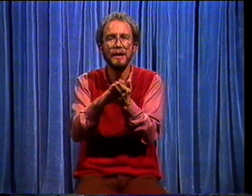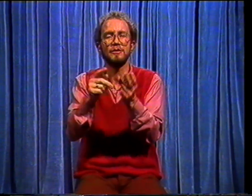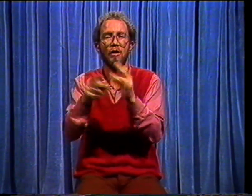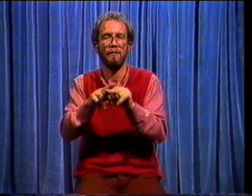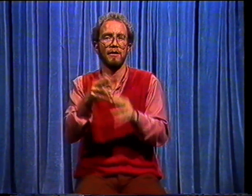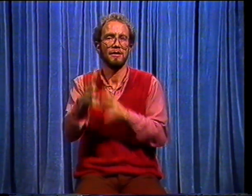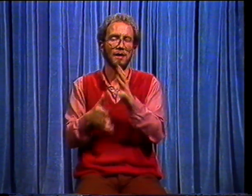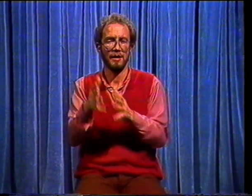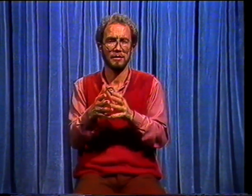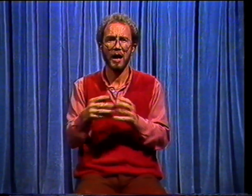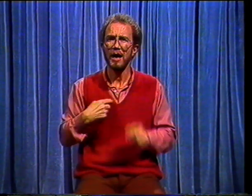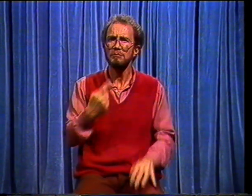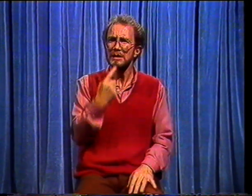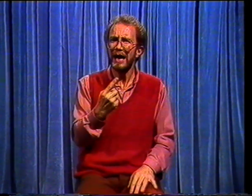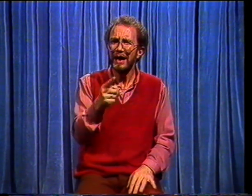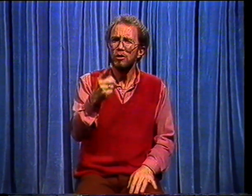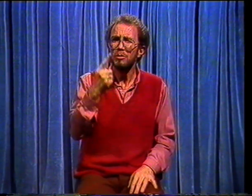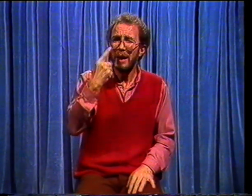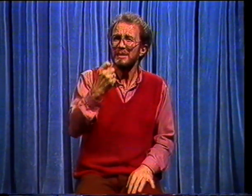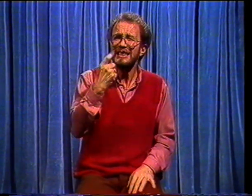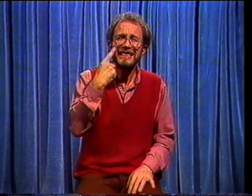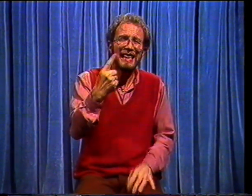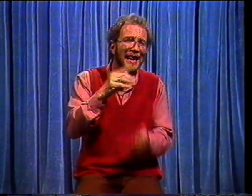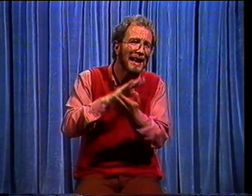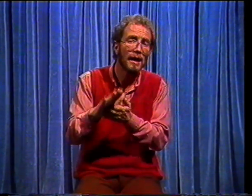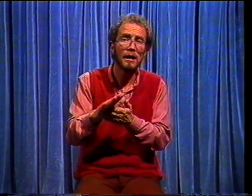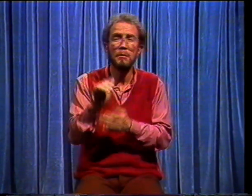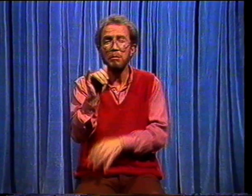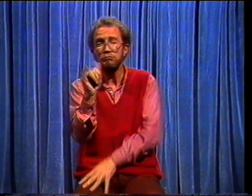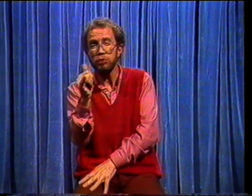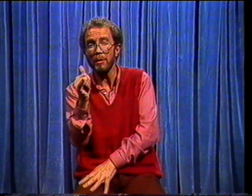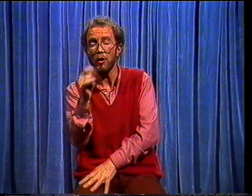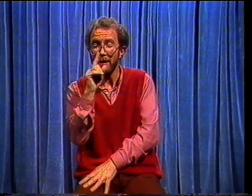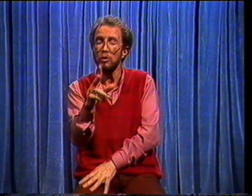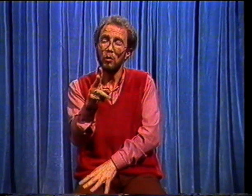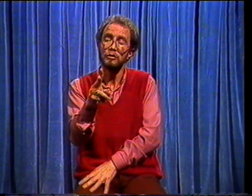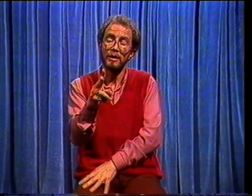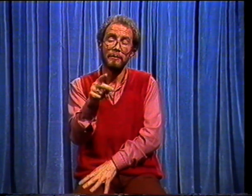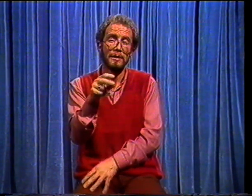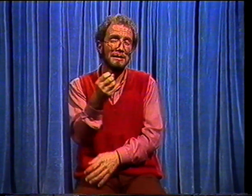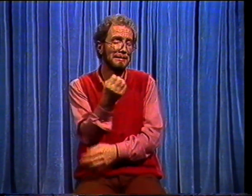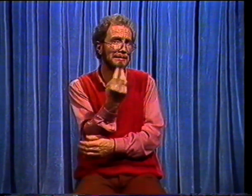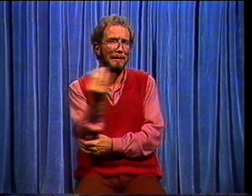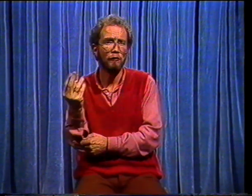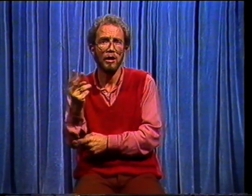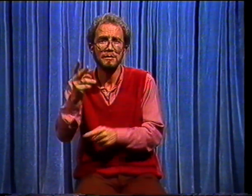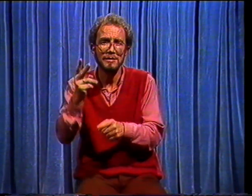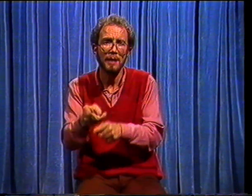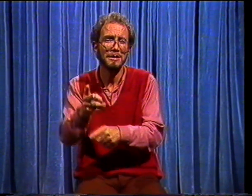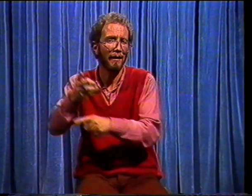of signs. I'm saying that you'll be able to see clearly, but probably you'll have to watch them several times again